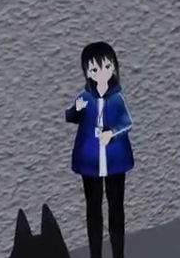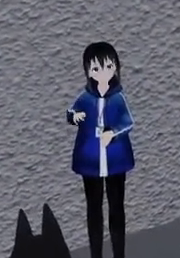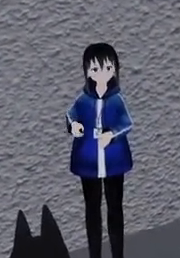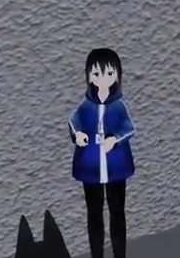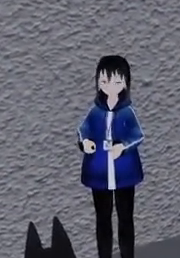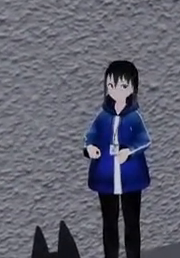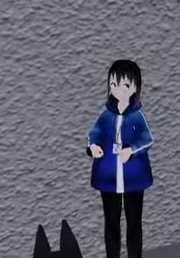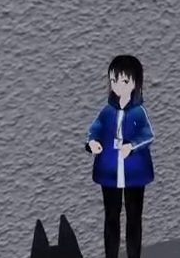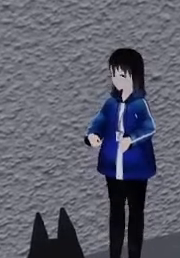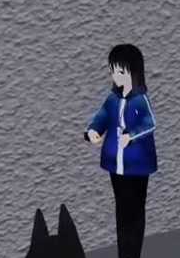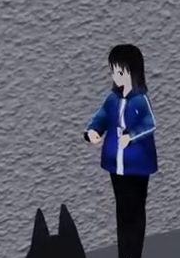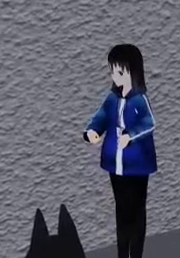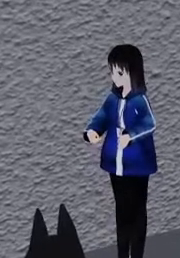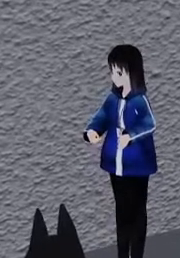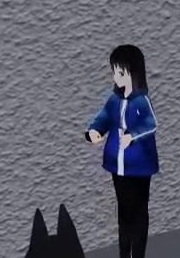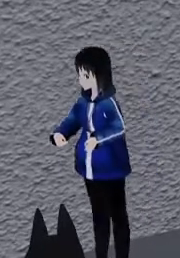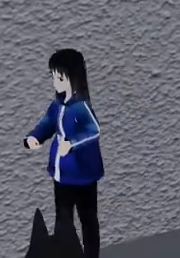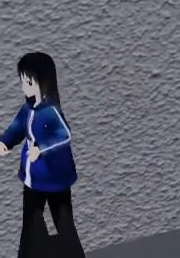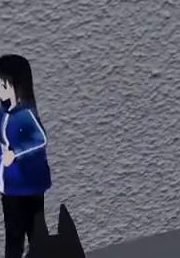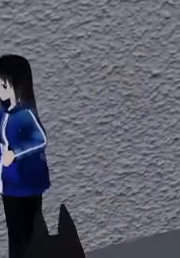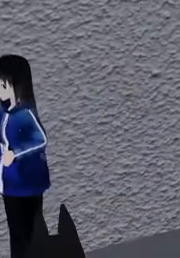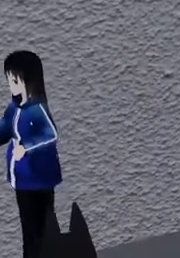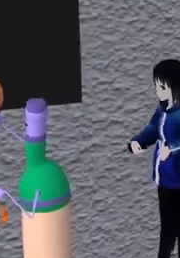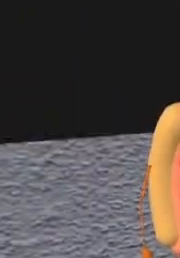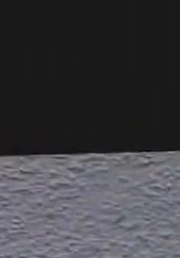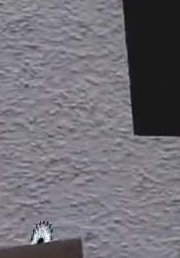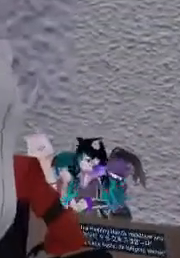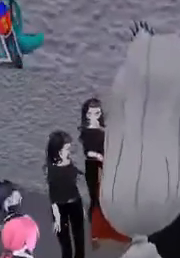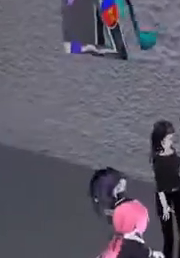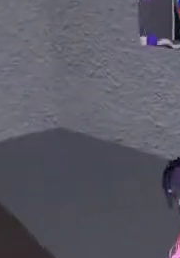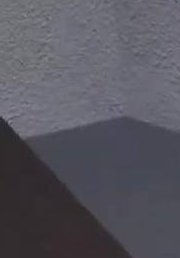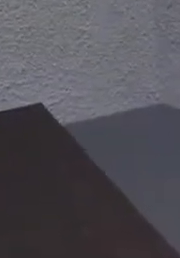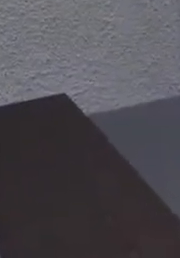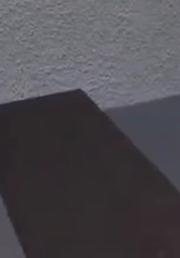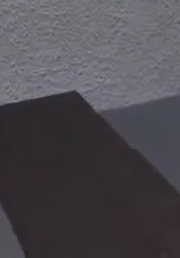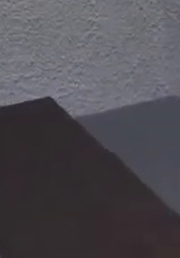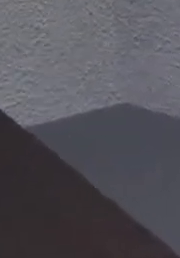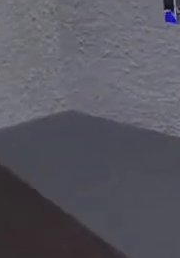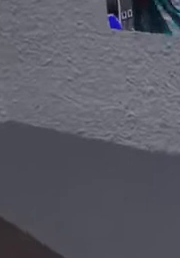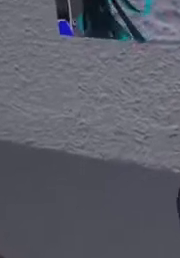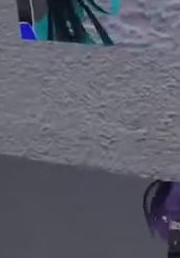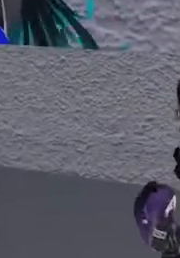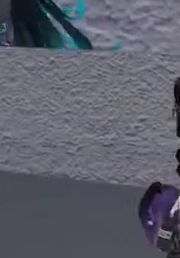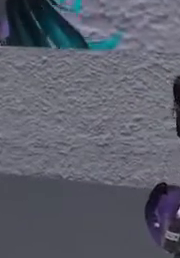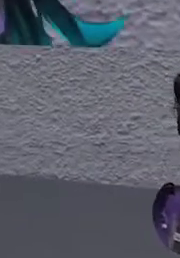that. All right. You guys feeling like you might be ready? Are you feeling the sausage? Feeling like